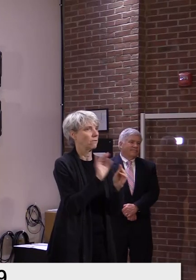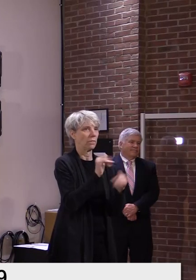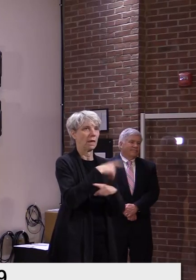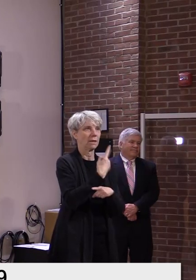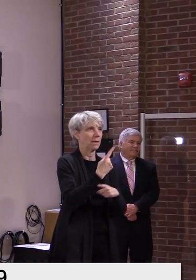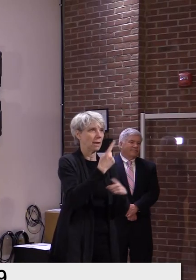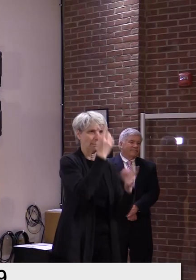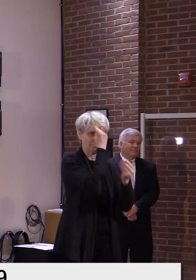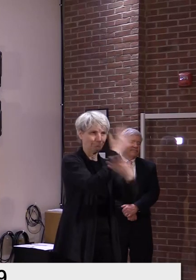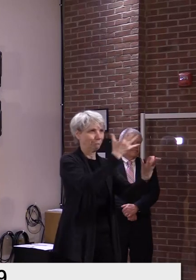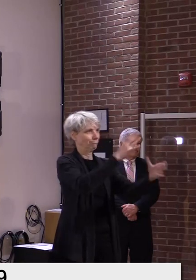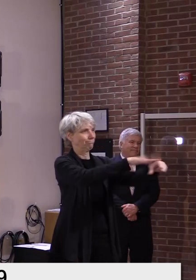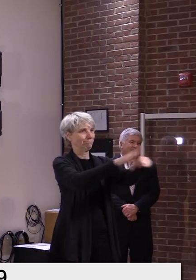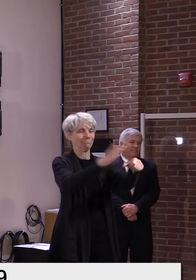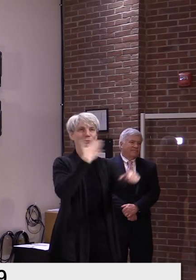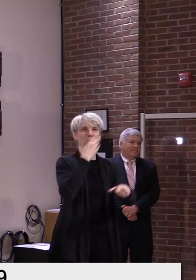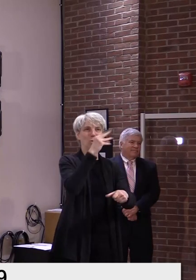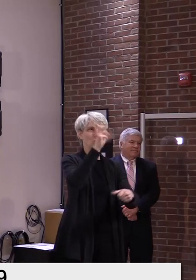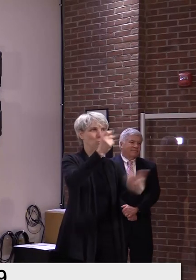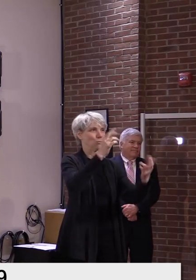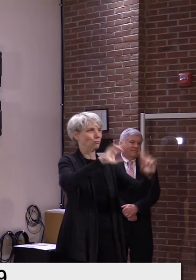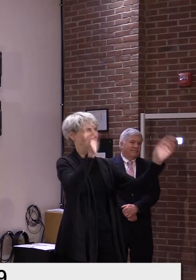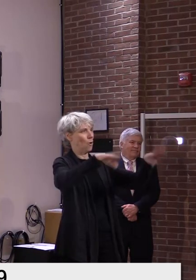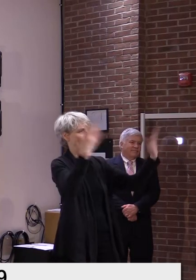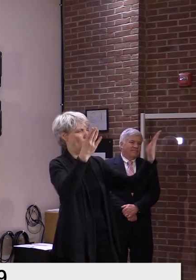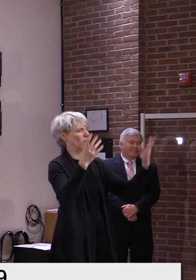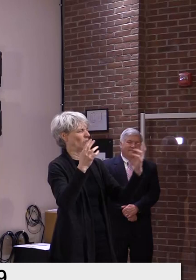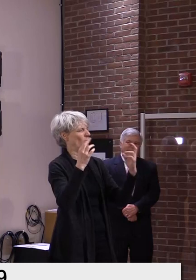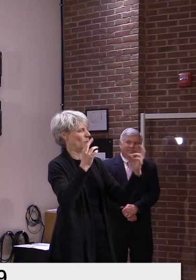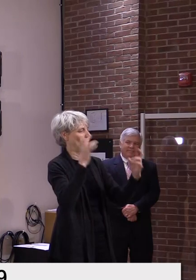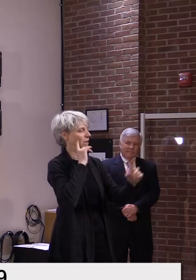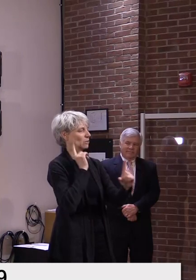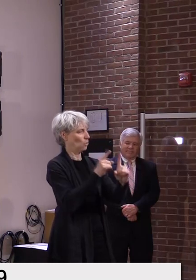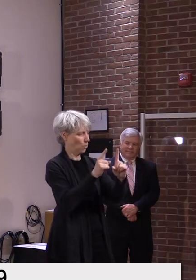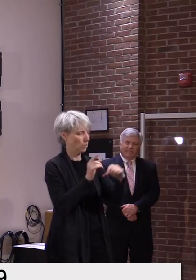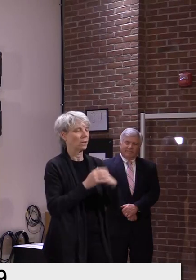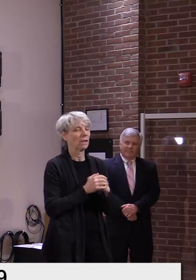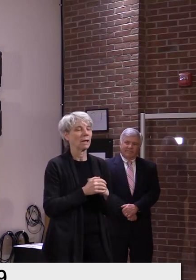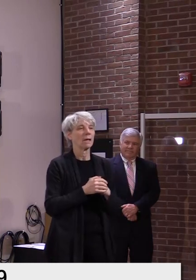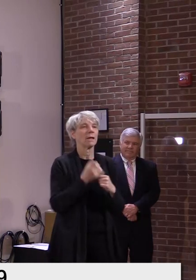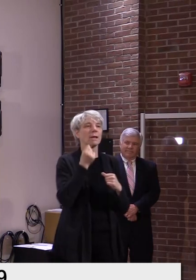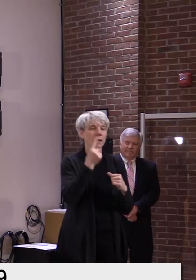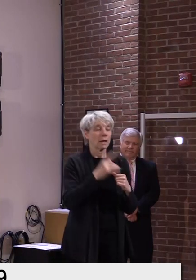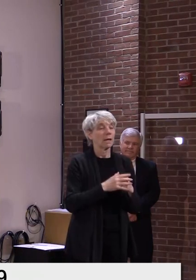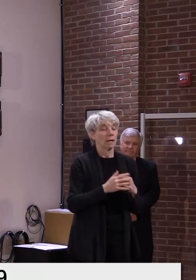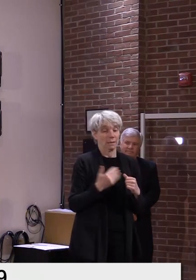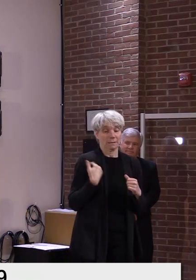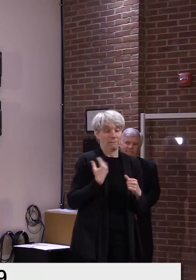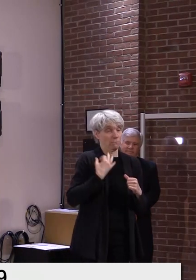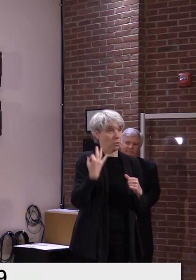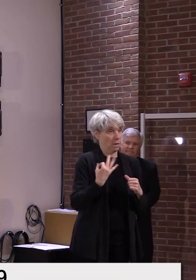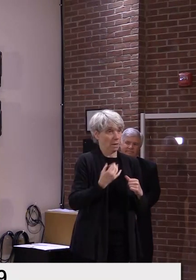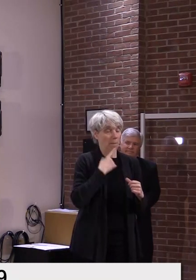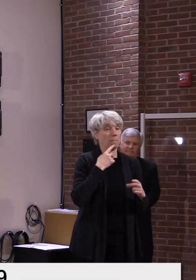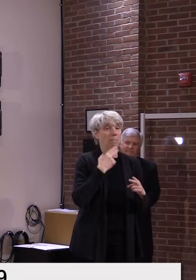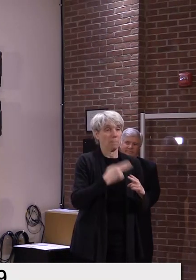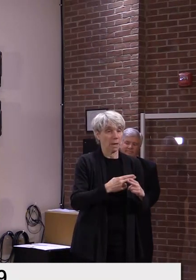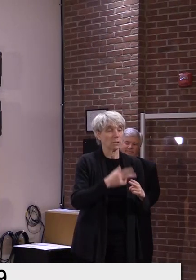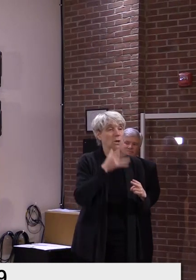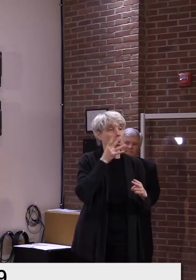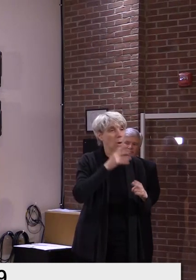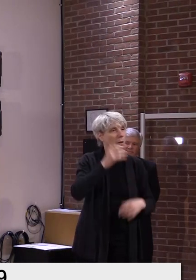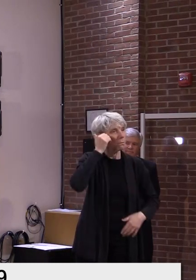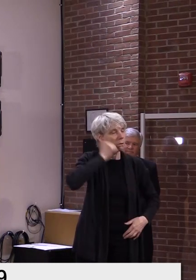the occasion and let everybody know that it happens. That's part of what I'd said on Friday, that we were going to let people know on a